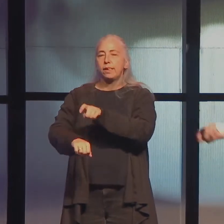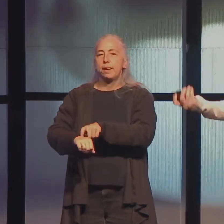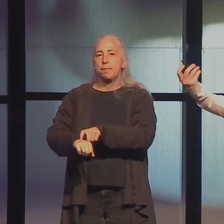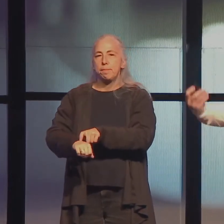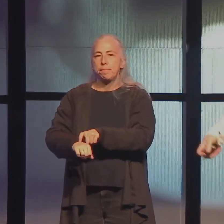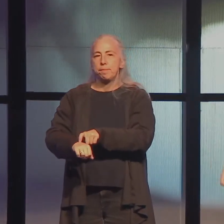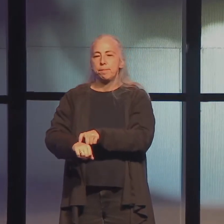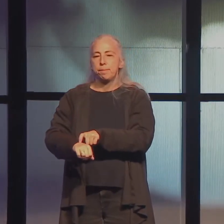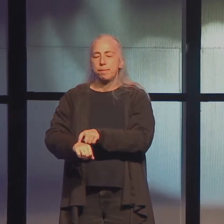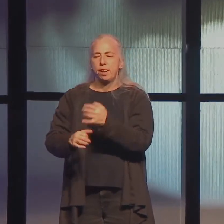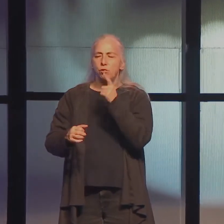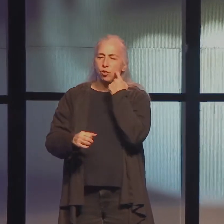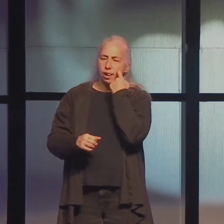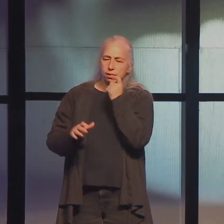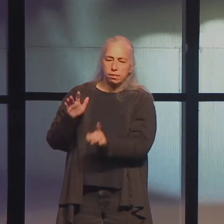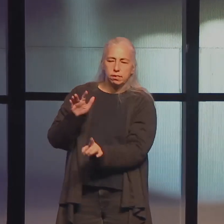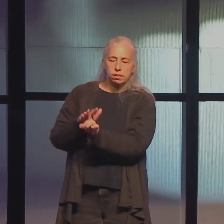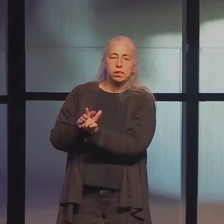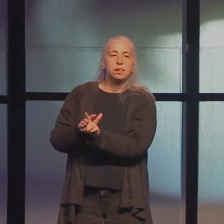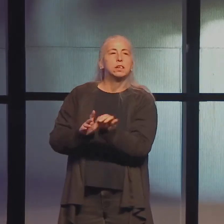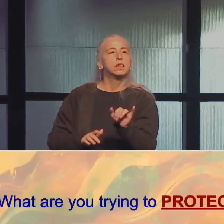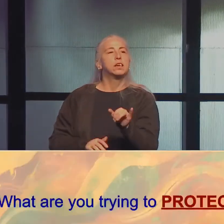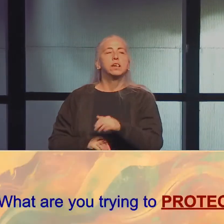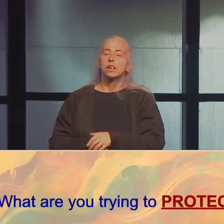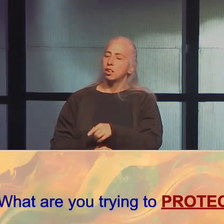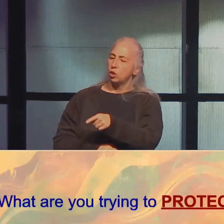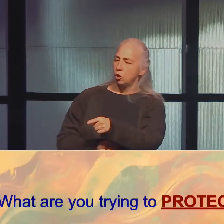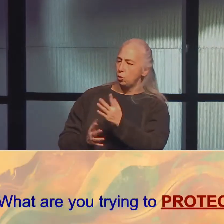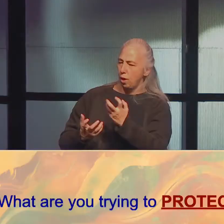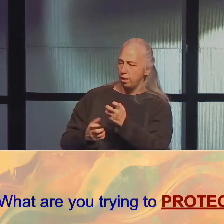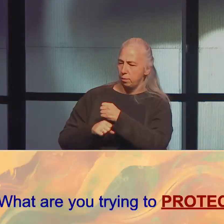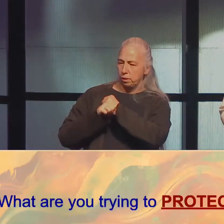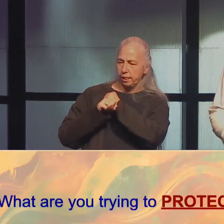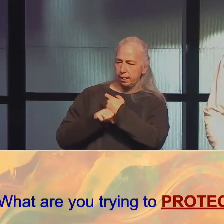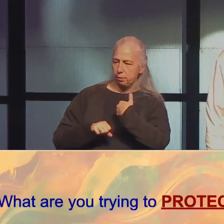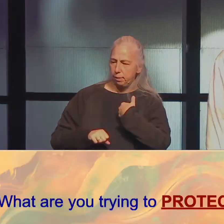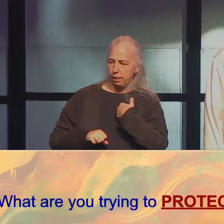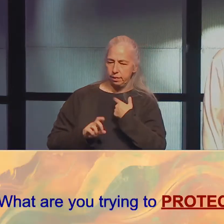Say, maybe, you know what, thought, feeling? What are you trying to protect me from?